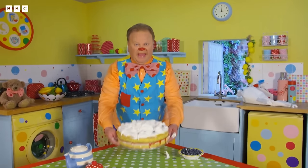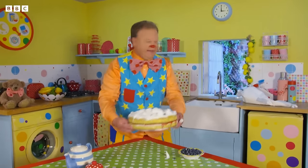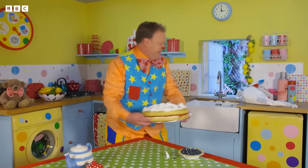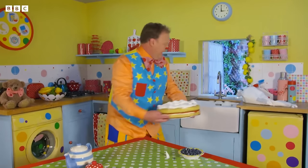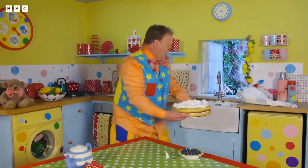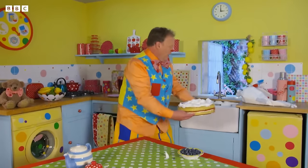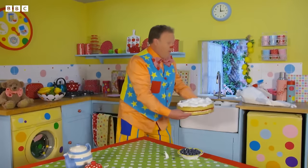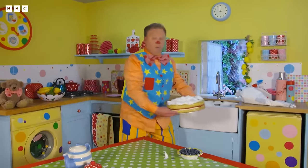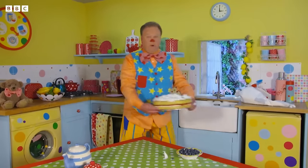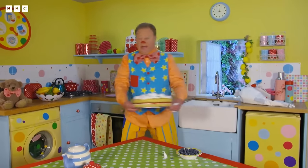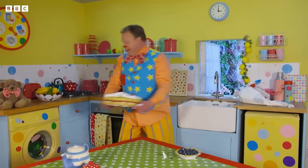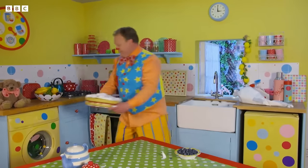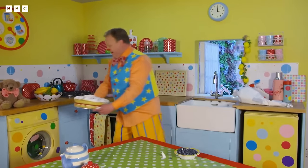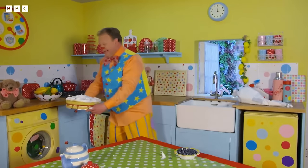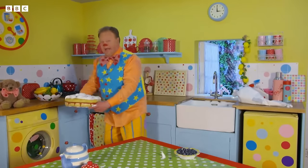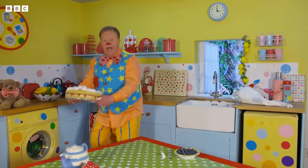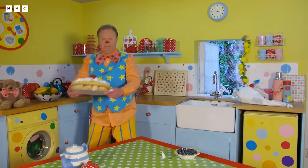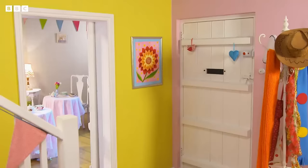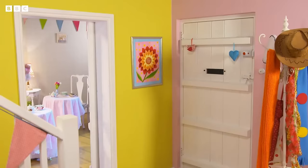Wait. Where can I put it?